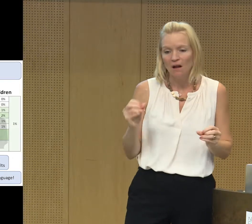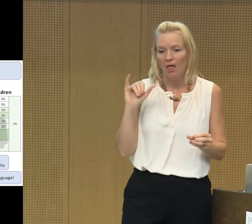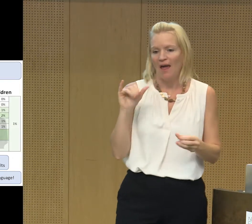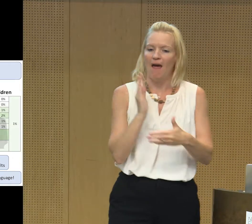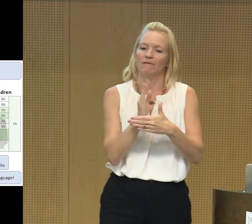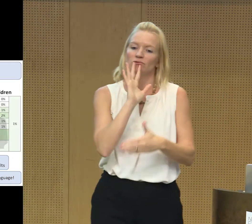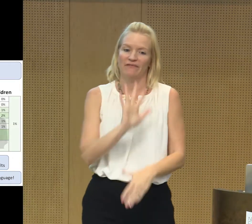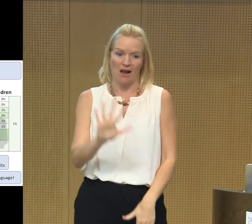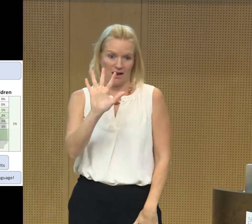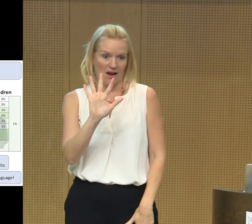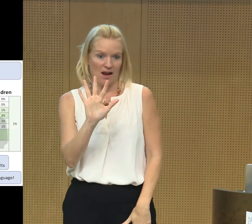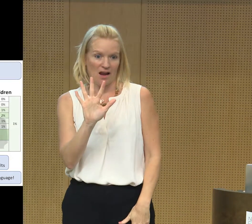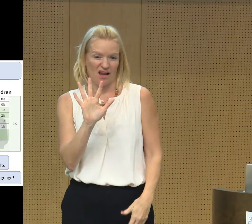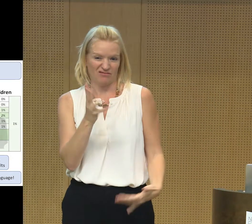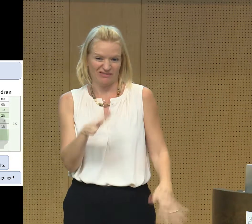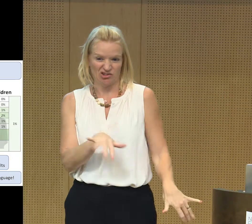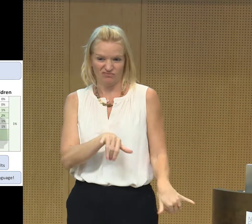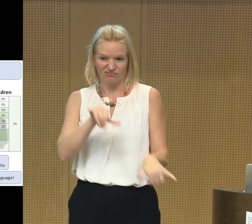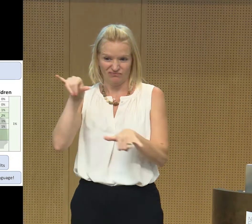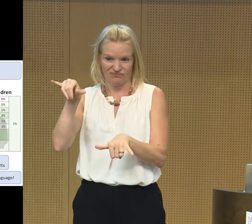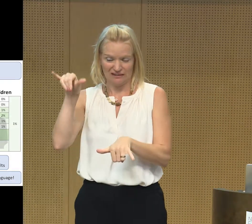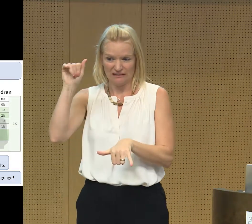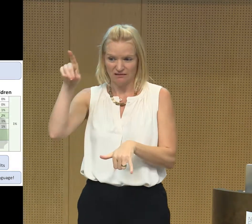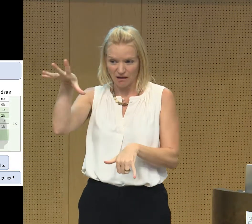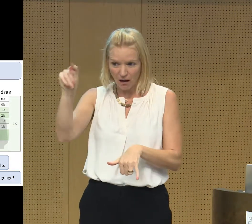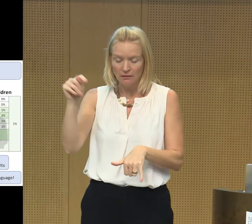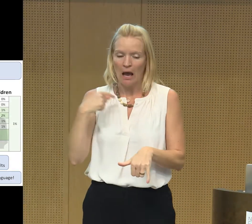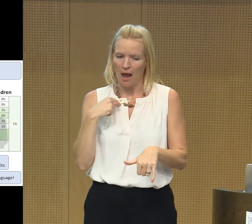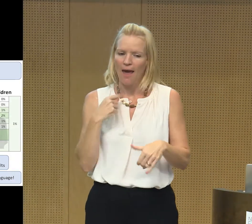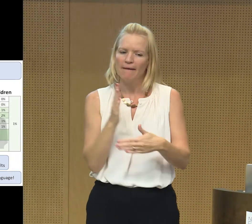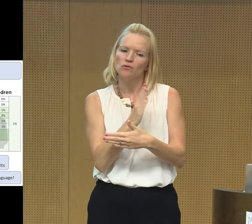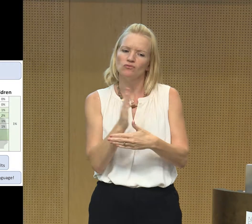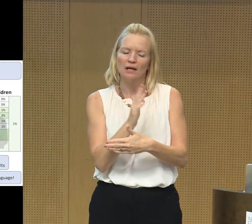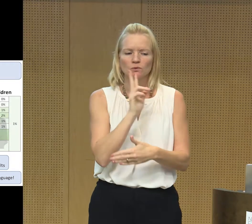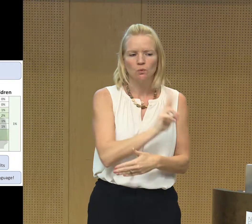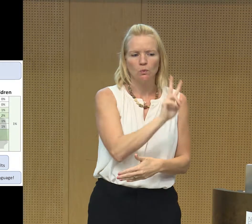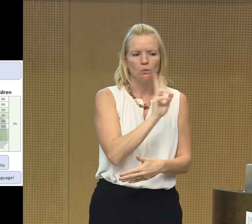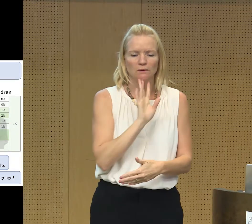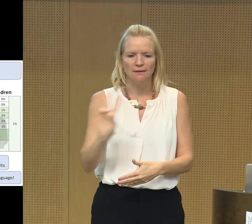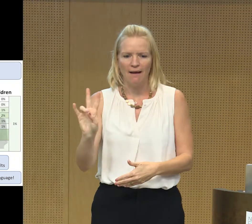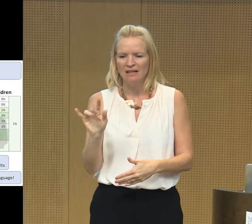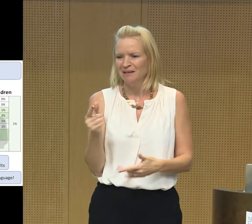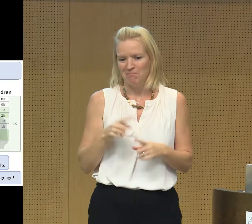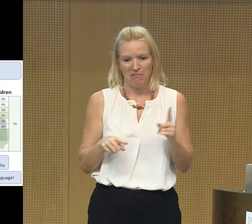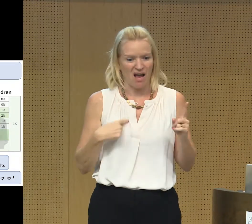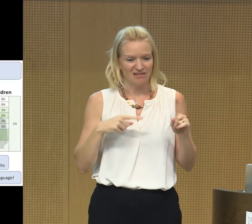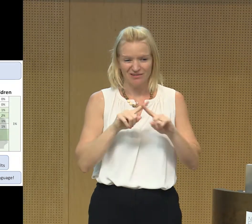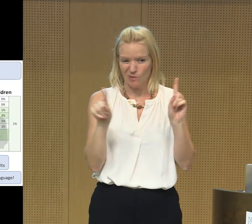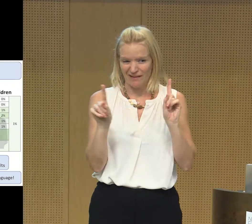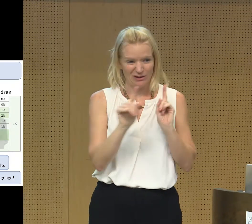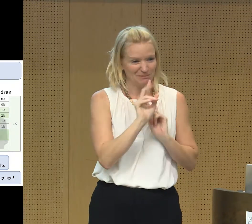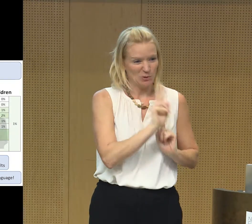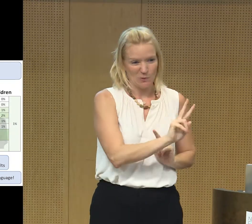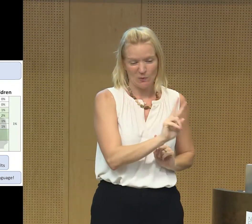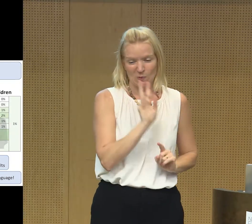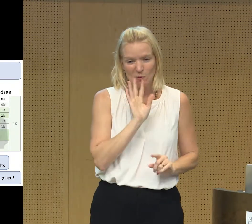The CODA's average age was 5, and so they ranged from age 2 to 7, but honestly,